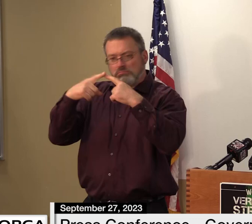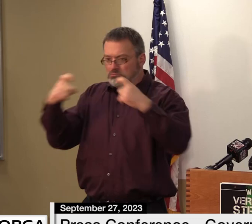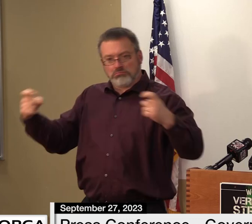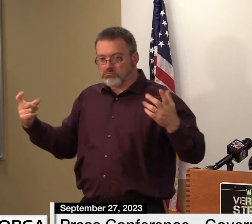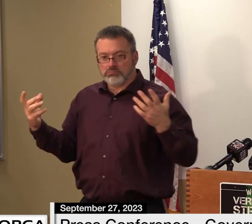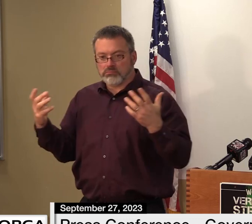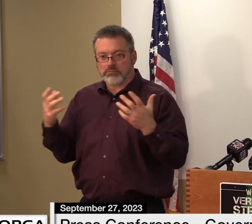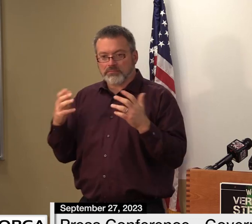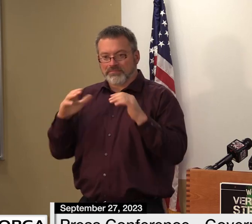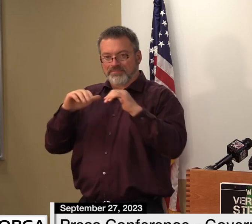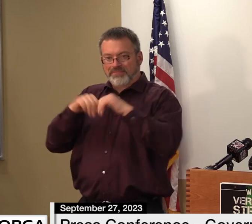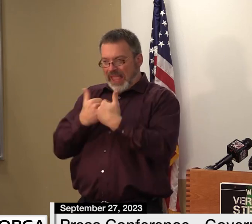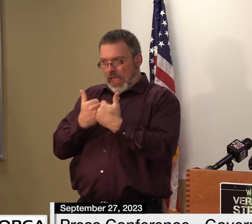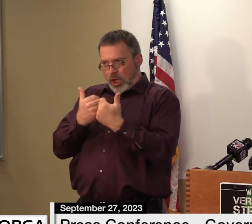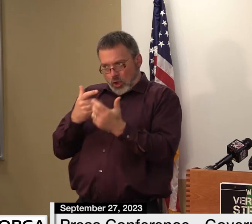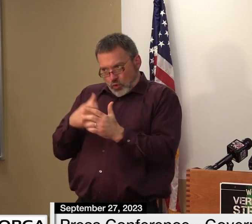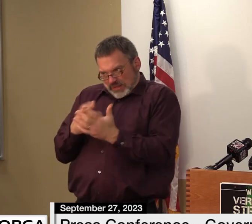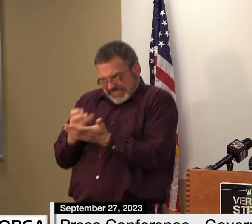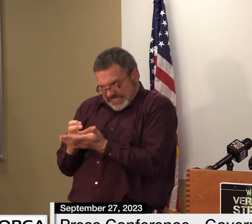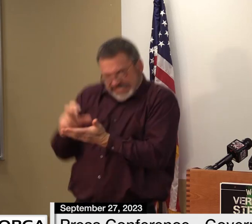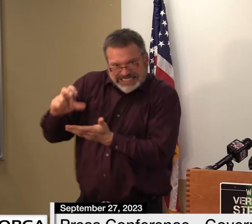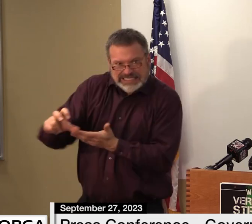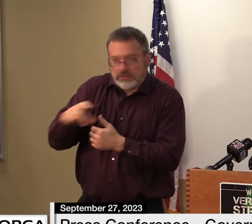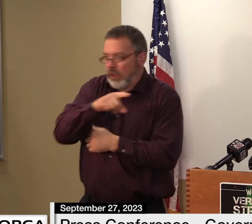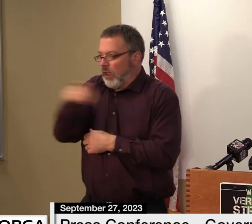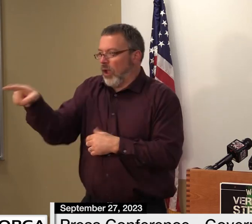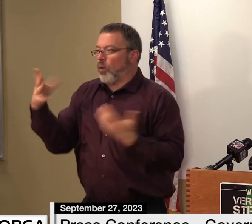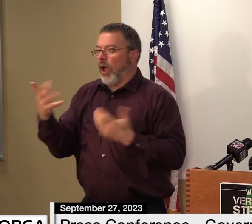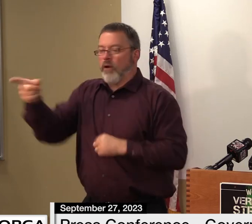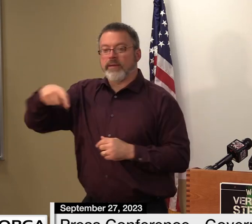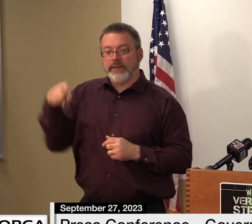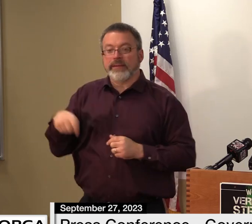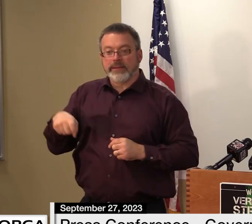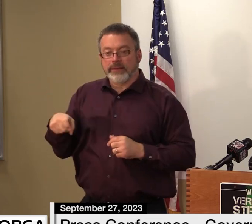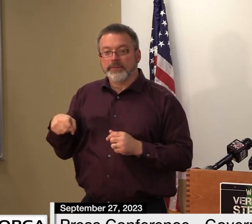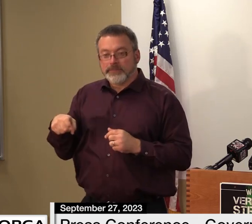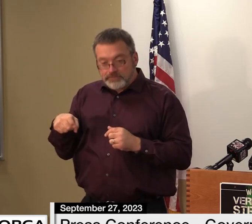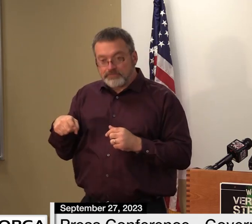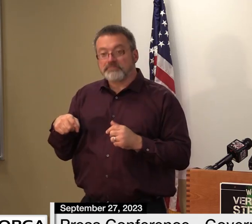need, so that then the rebates that we offer can come in on the back end.